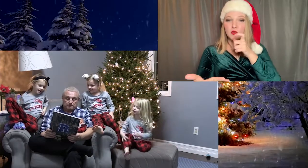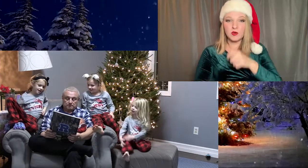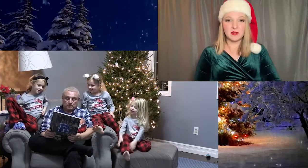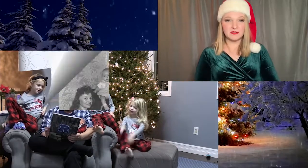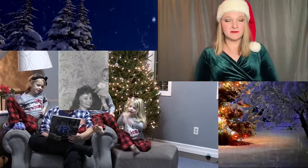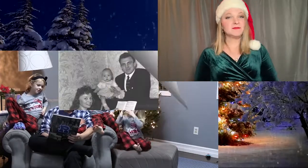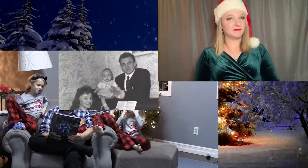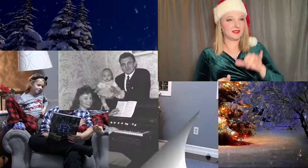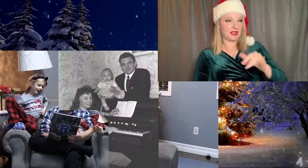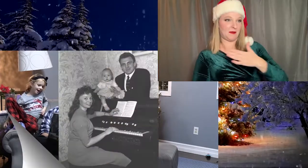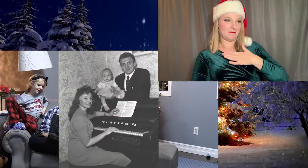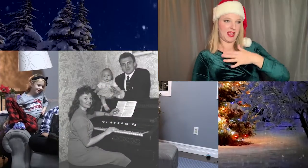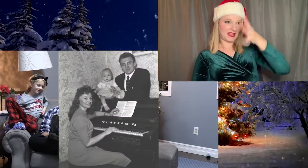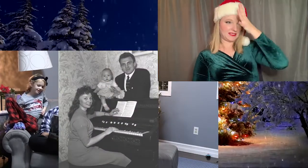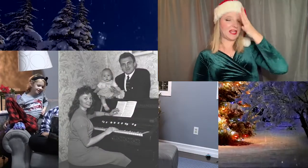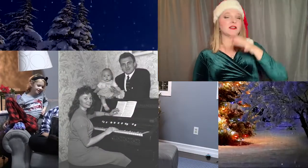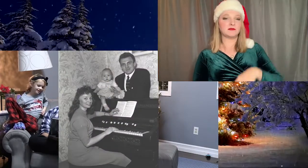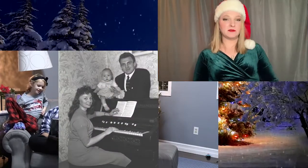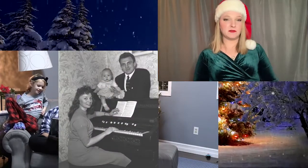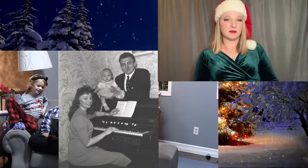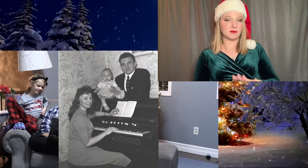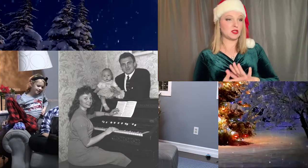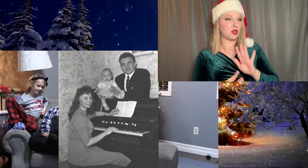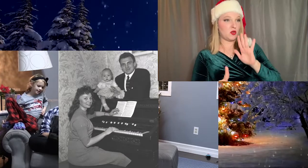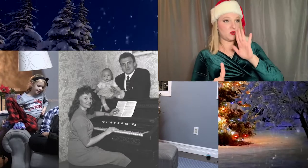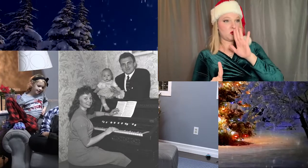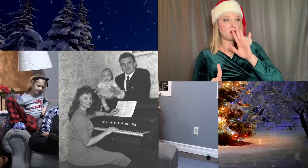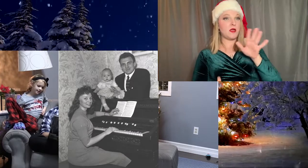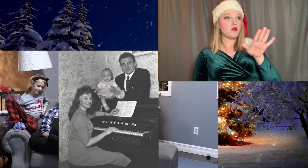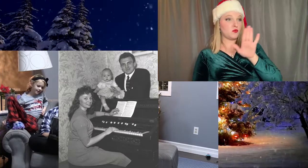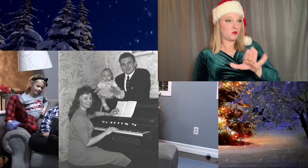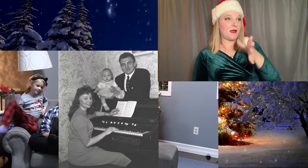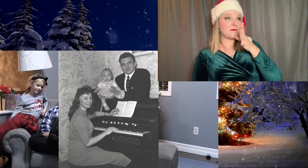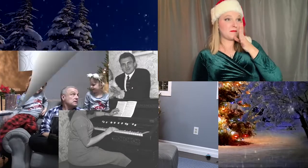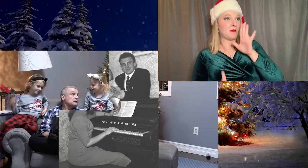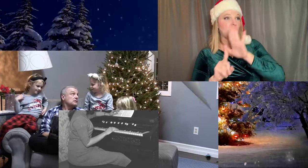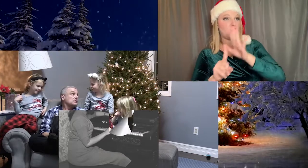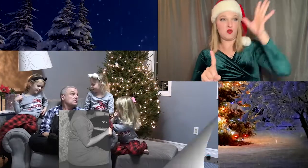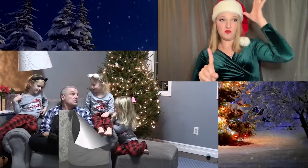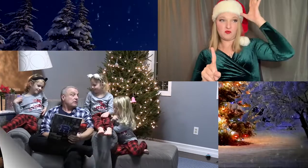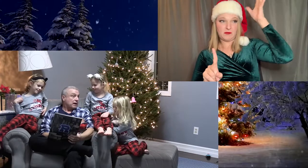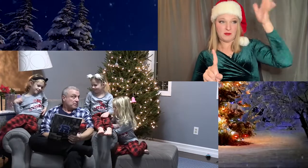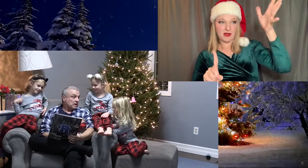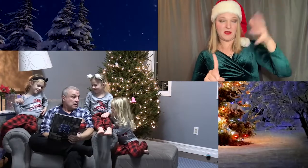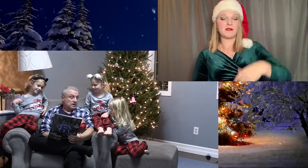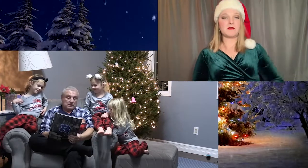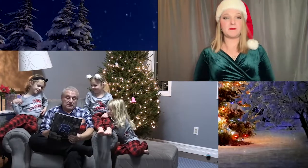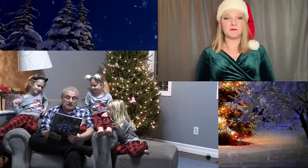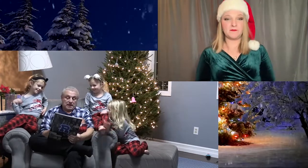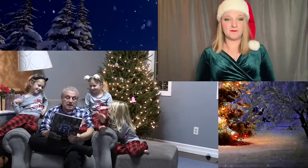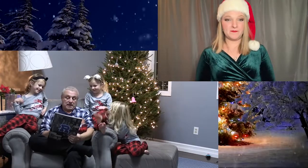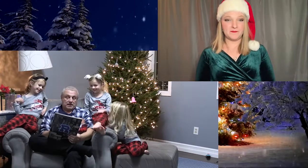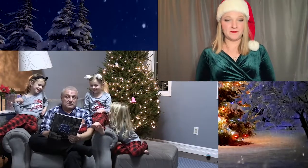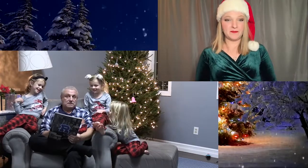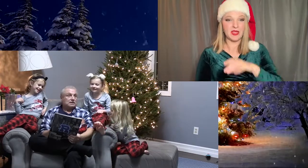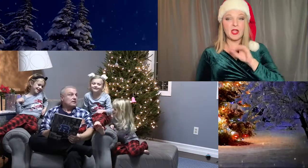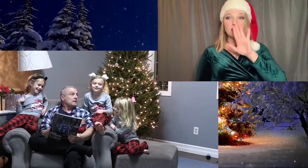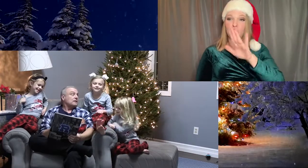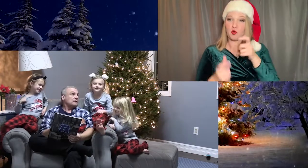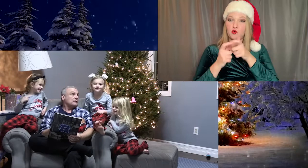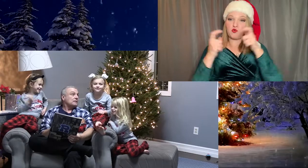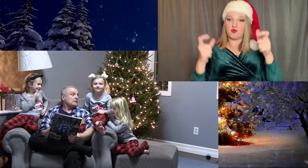of? Your dad? That's my dad. So that is your mummy's grandpa.